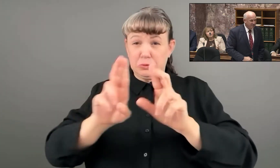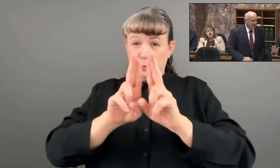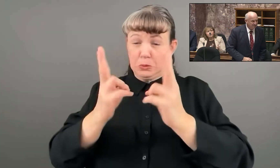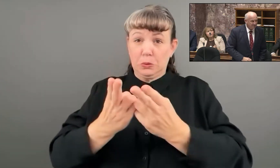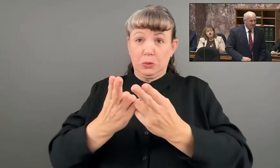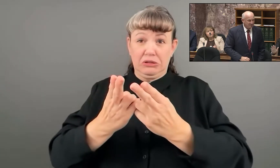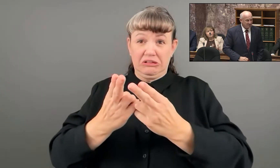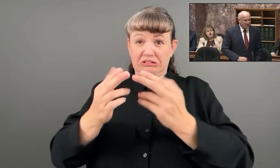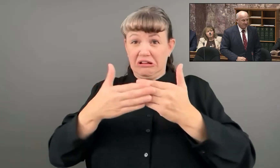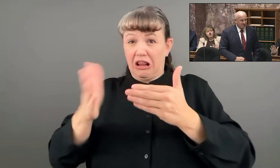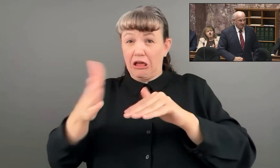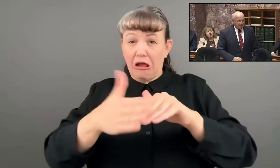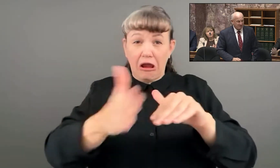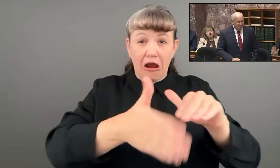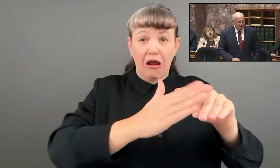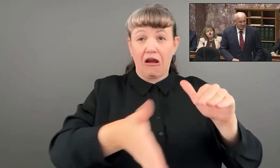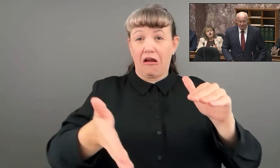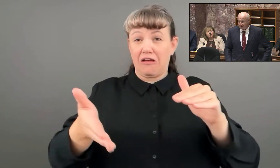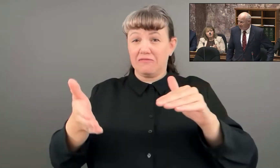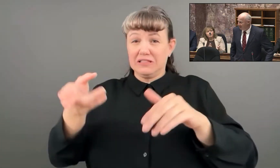Speaker.